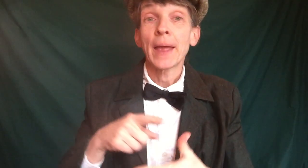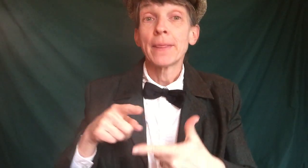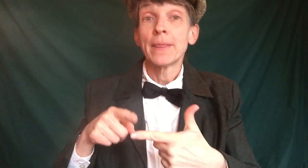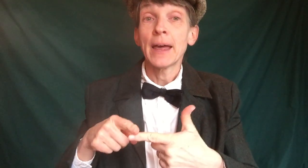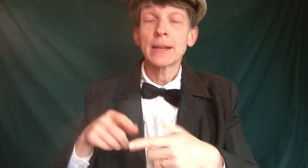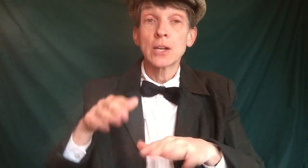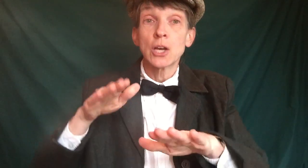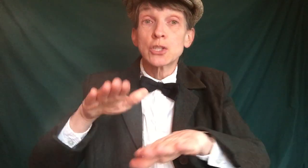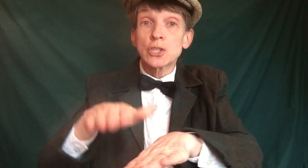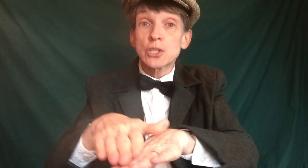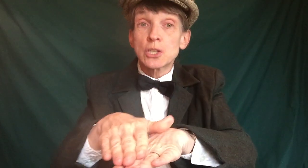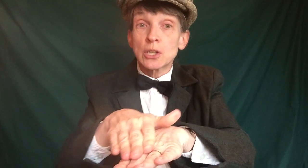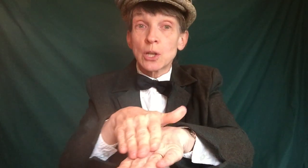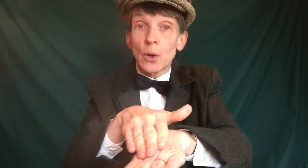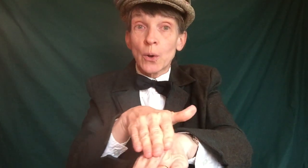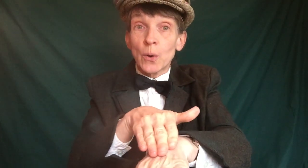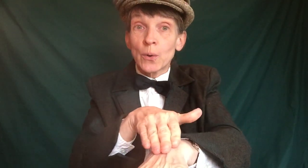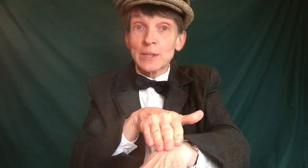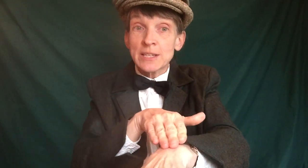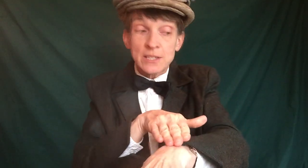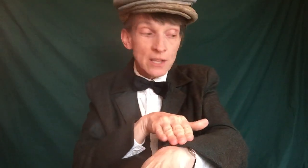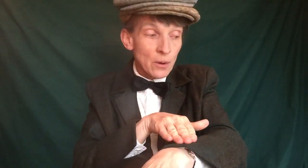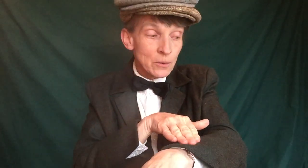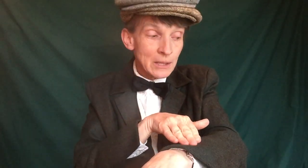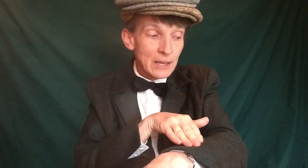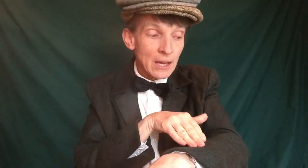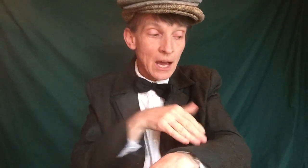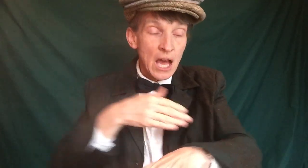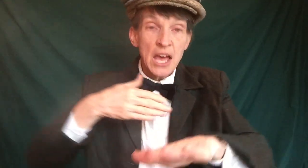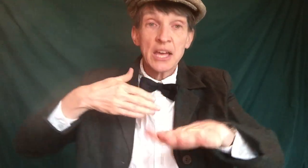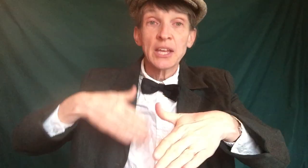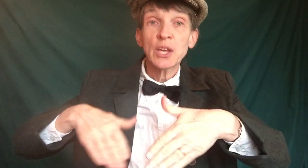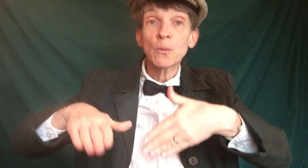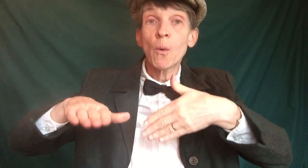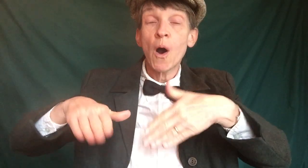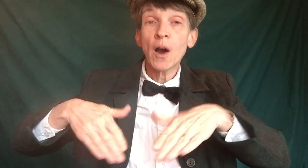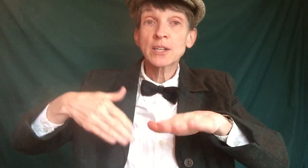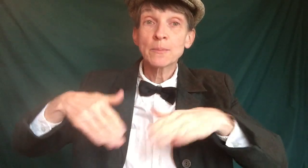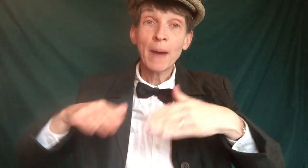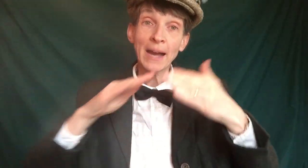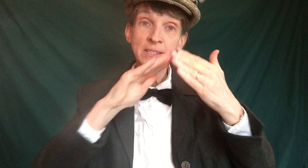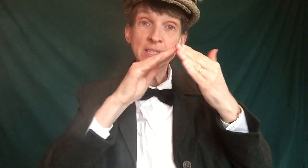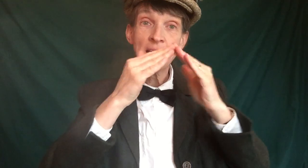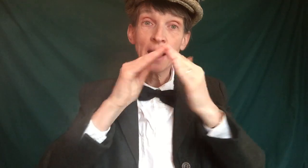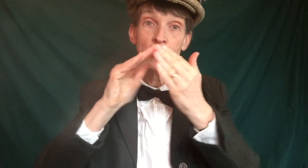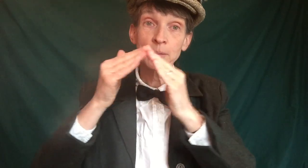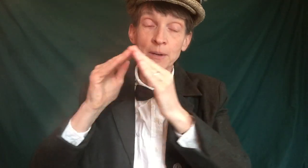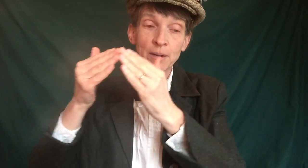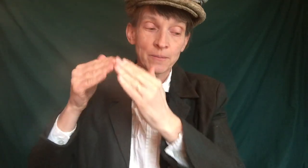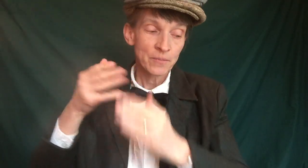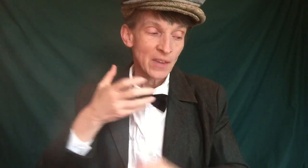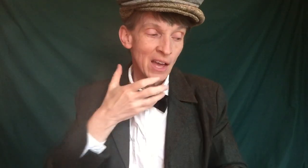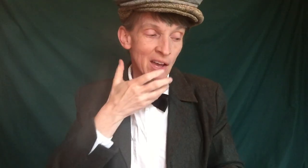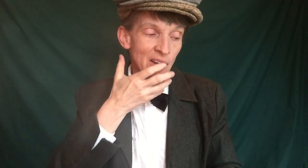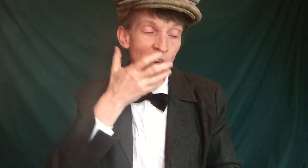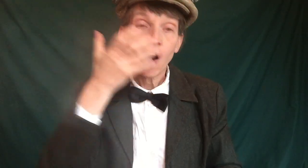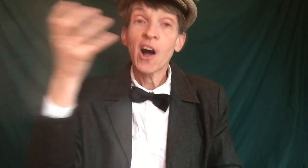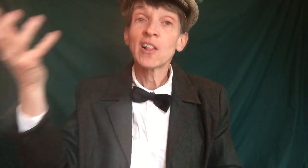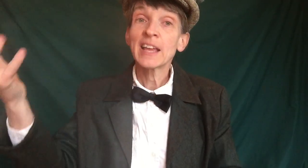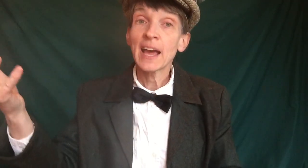And then, slowly, slowly, he walked back to town, calling